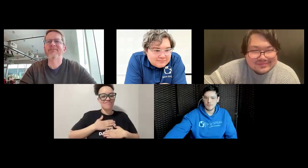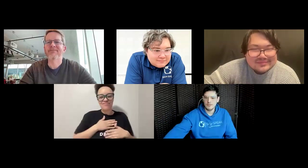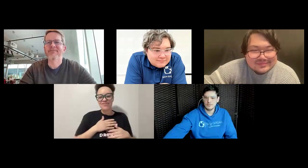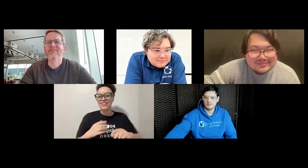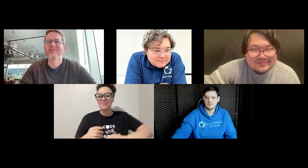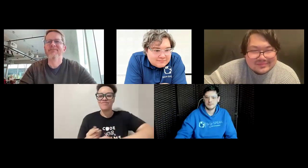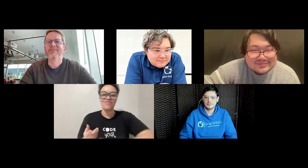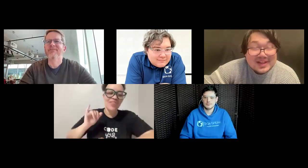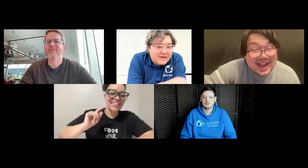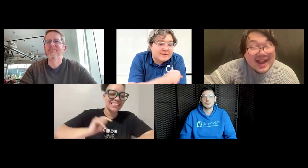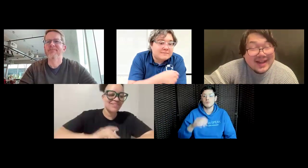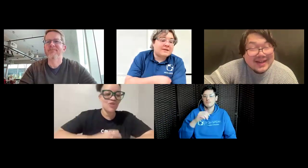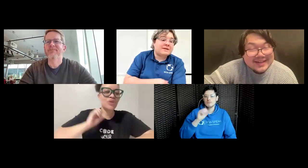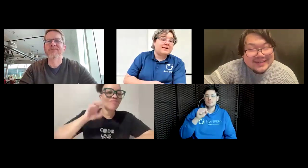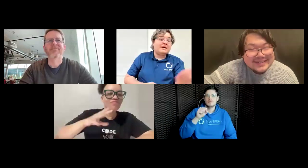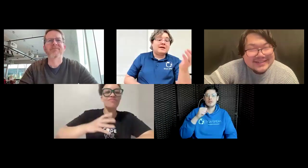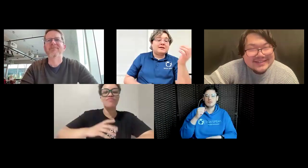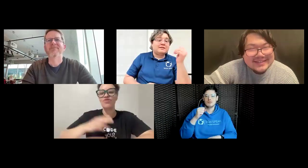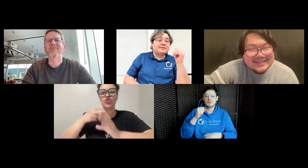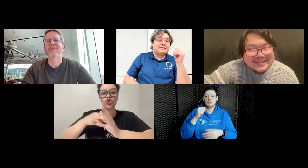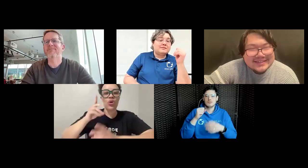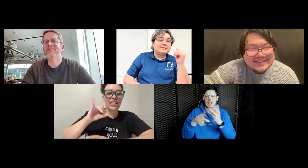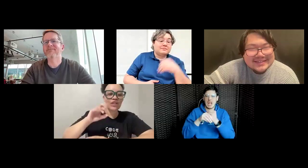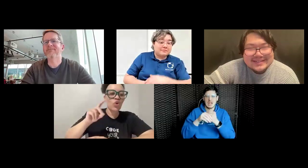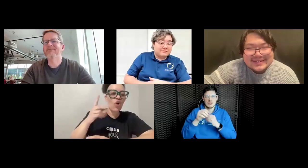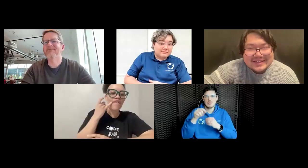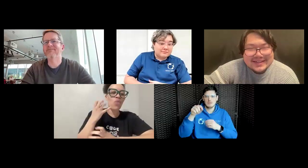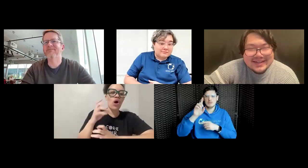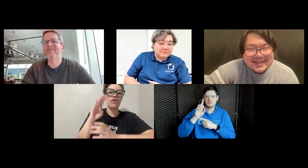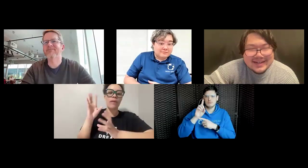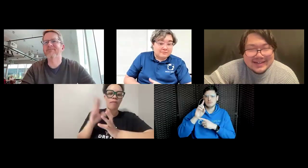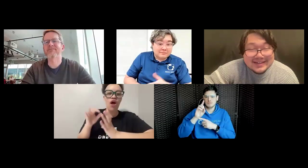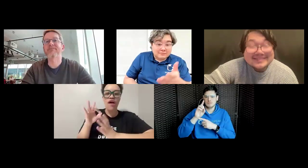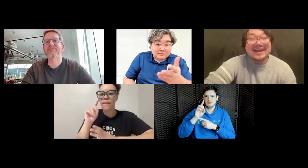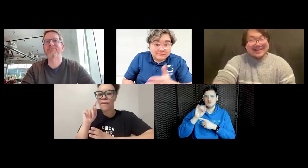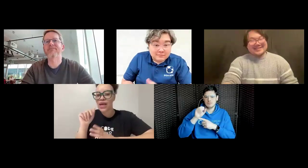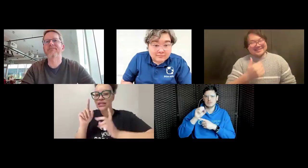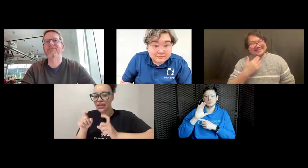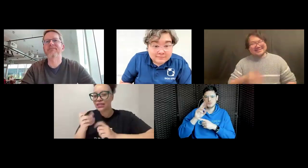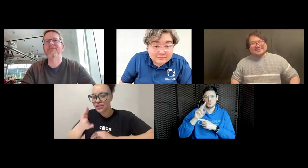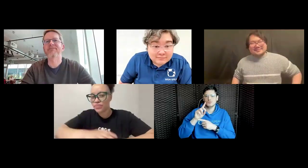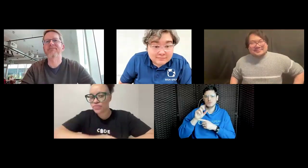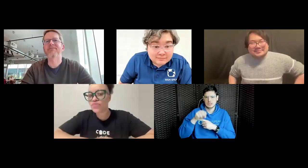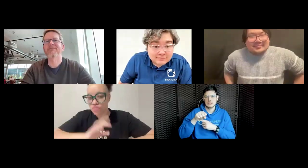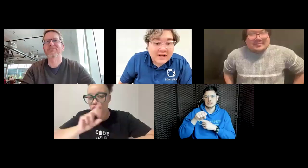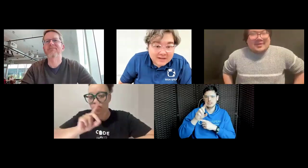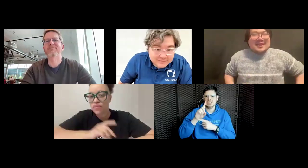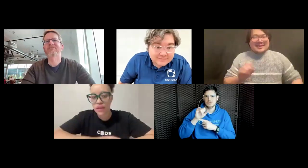before. So it really, it's nice and appreciated the work that you're doing. And if anybody wanted to, yeah,